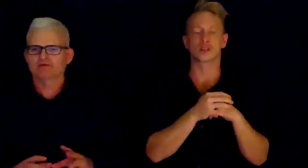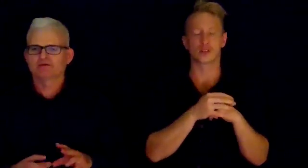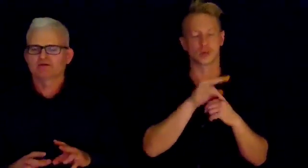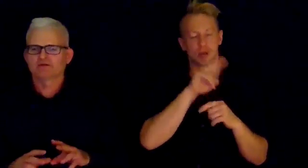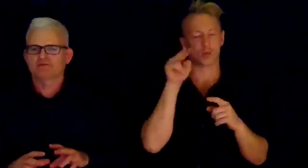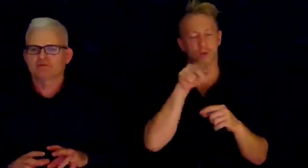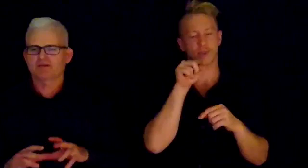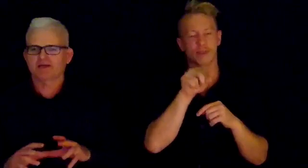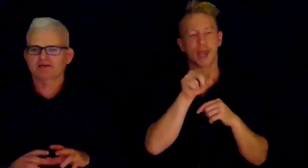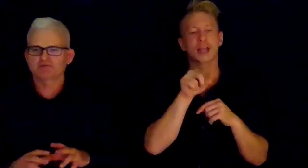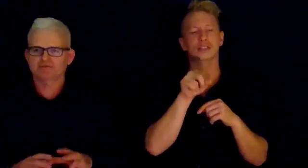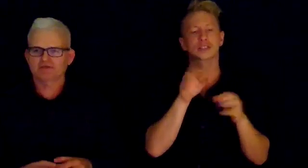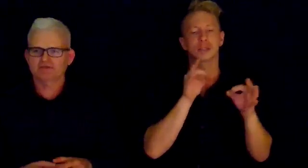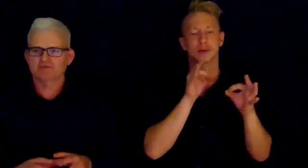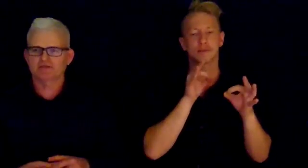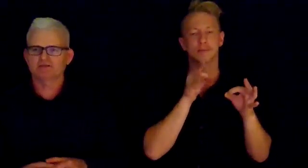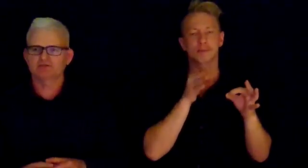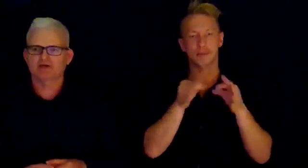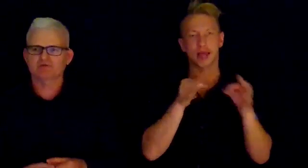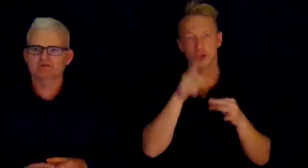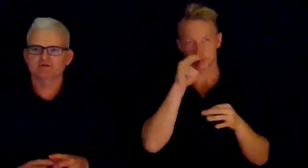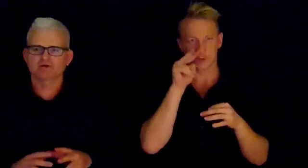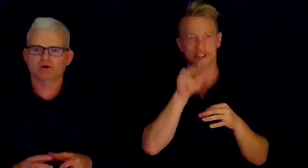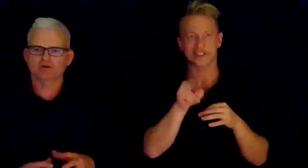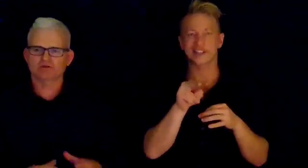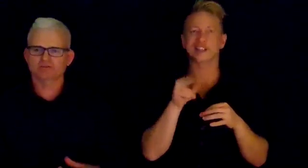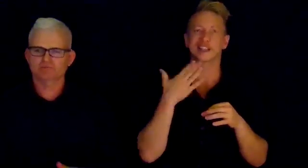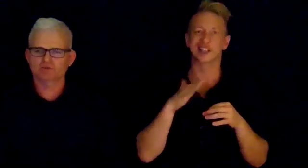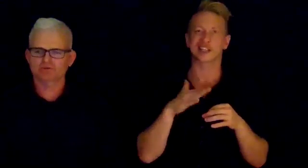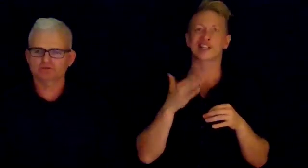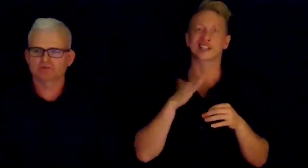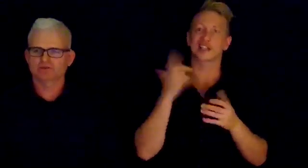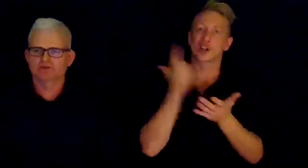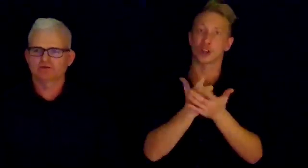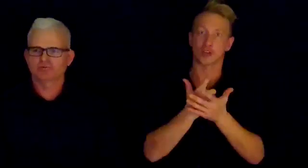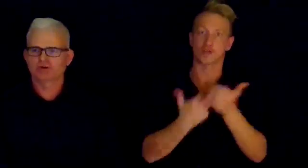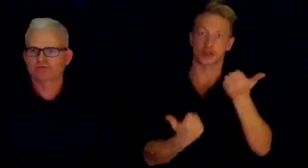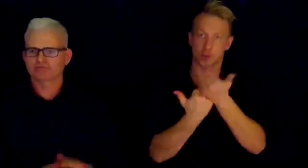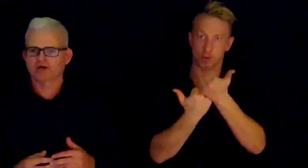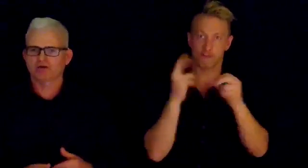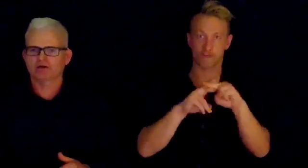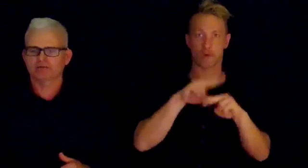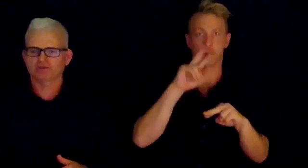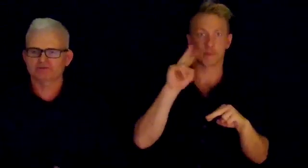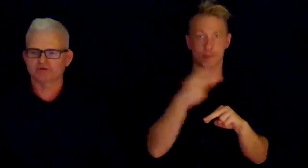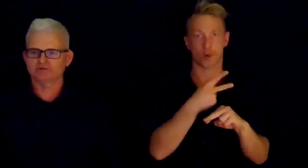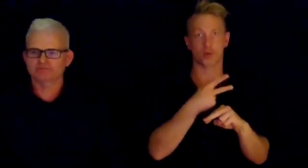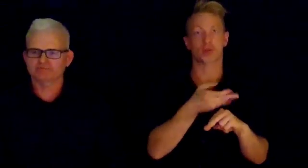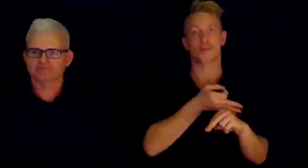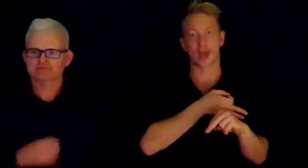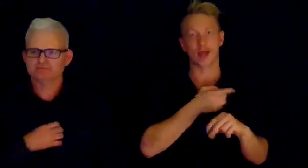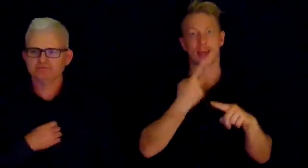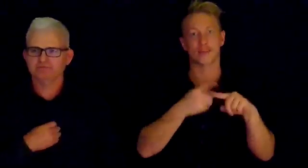that, the planner could see the need of having quite a lot of support for both Paola and